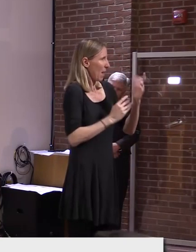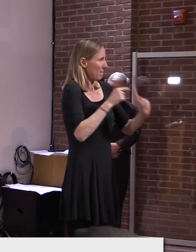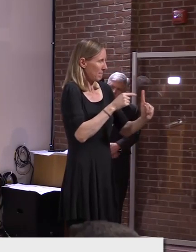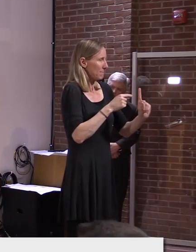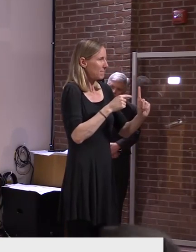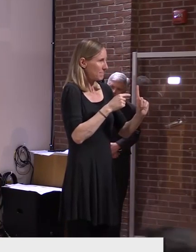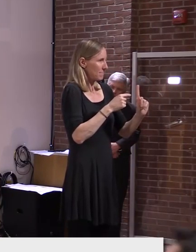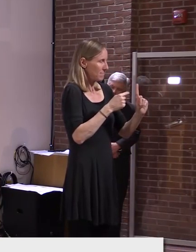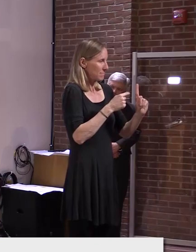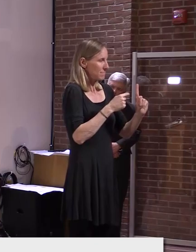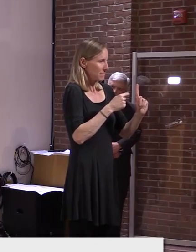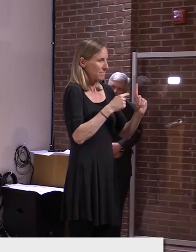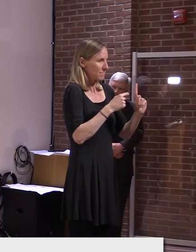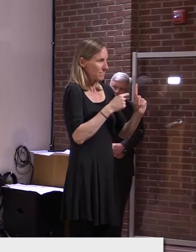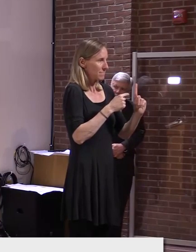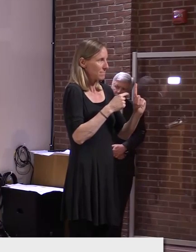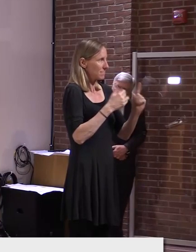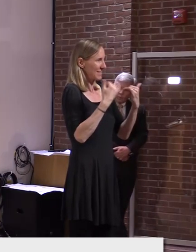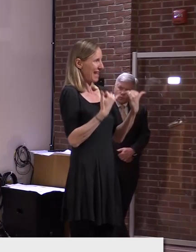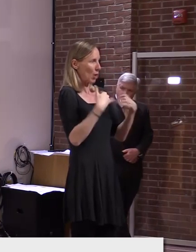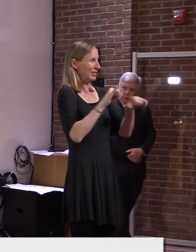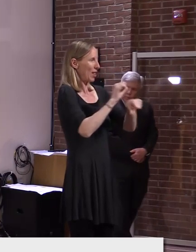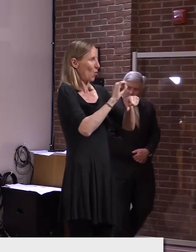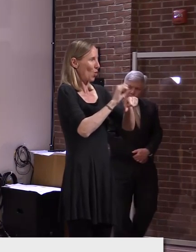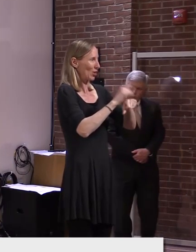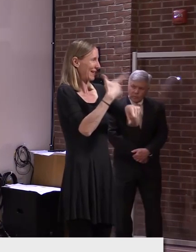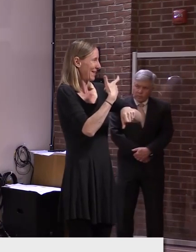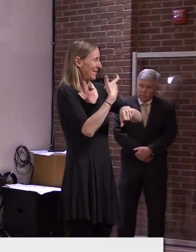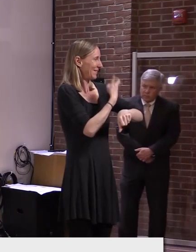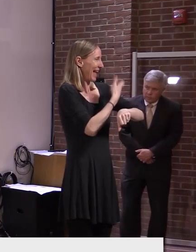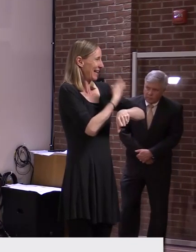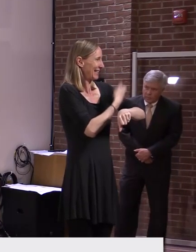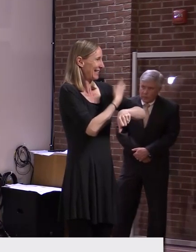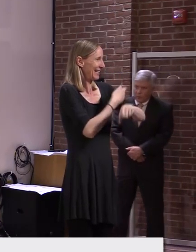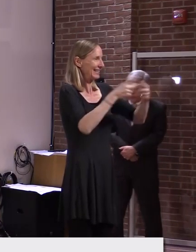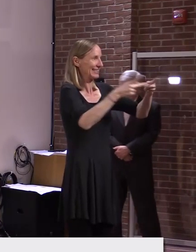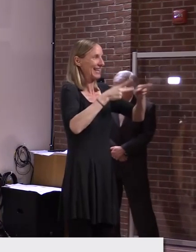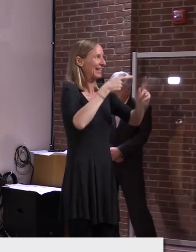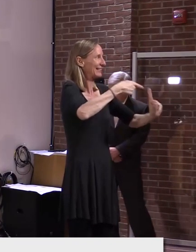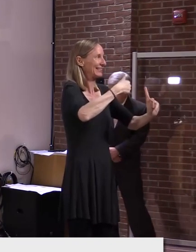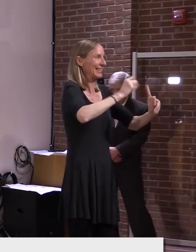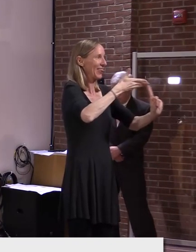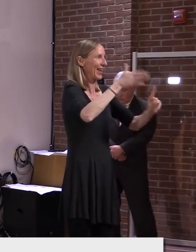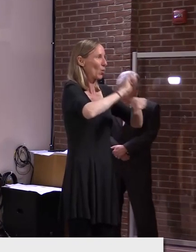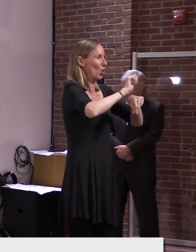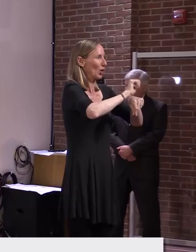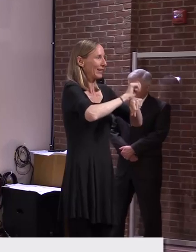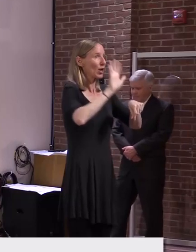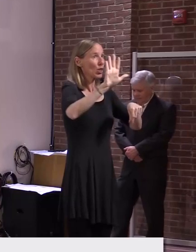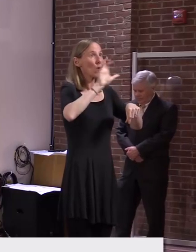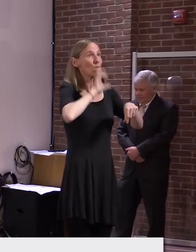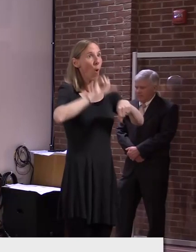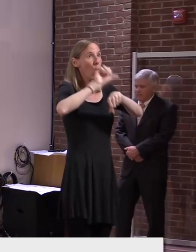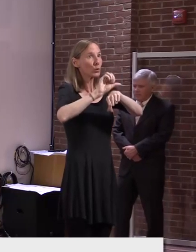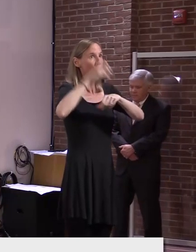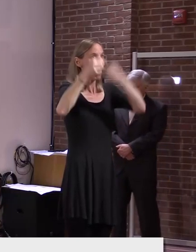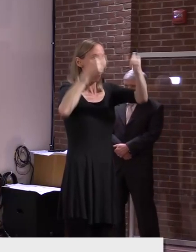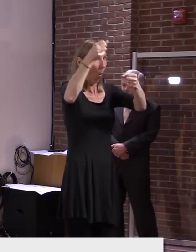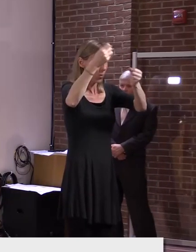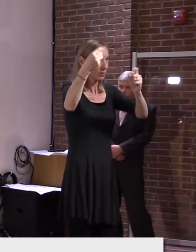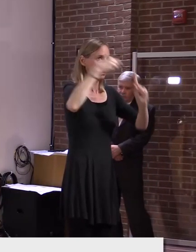have some that are even at vaccination sites. So we want to continue to vaccinate, and we've talked about this aggressive schedule